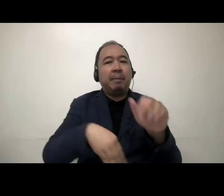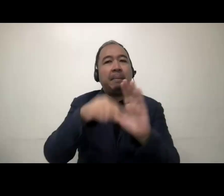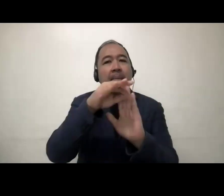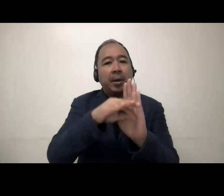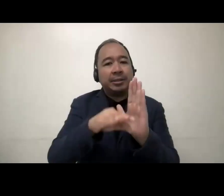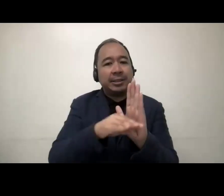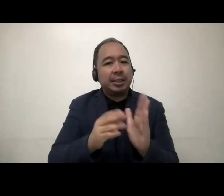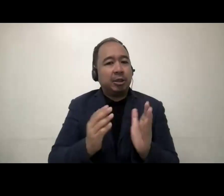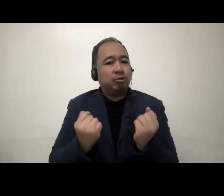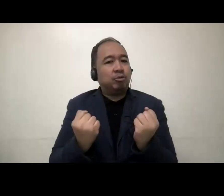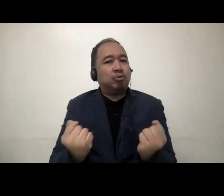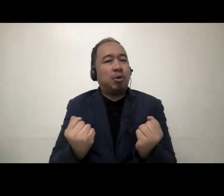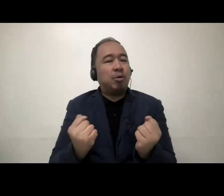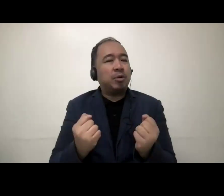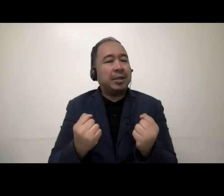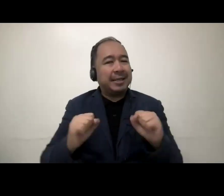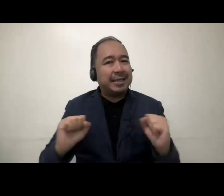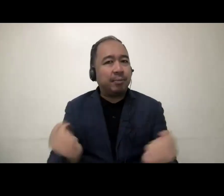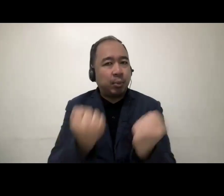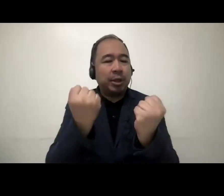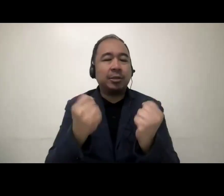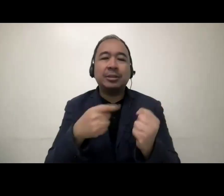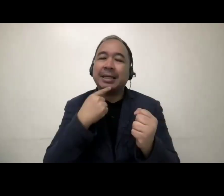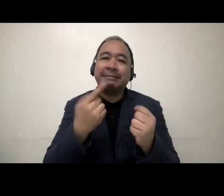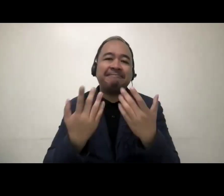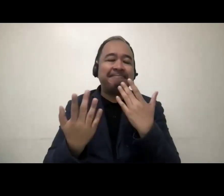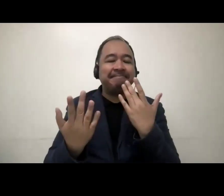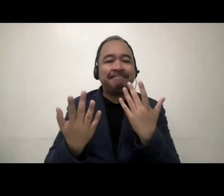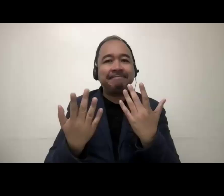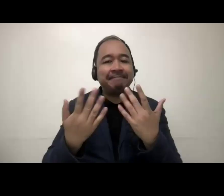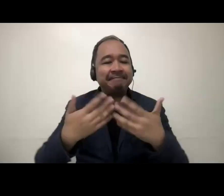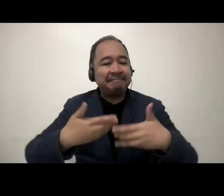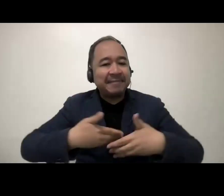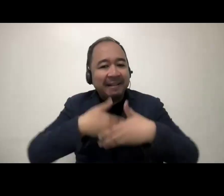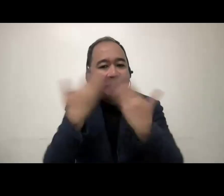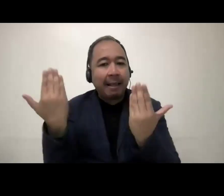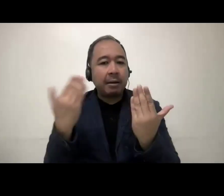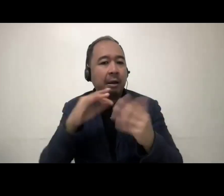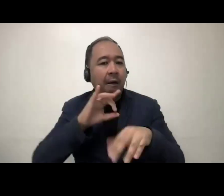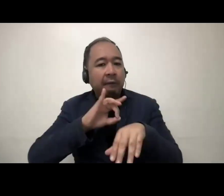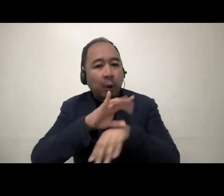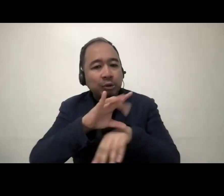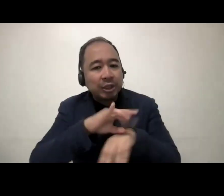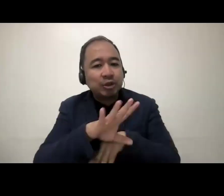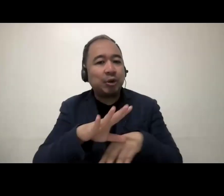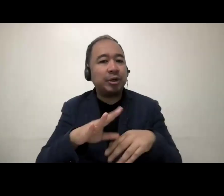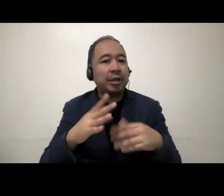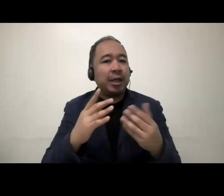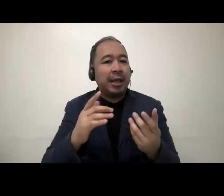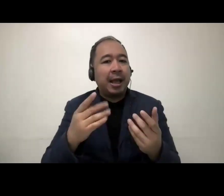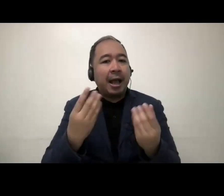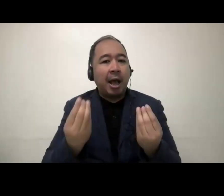issues regarding reprisals, lack of consultations, the trade-offs between renewable energy and loss